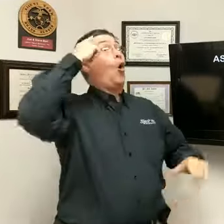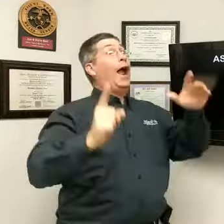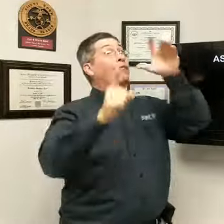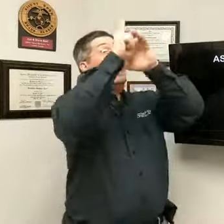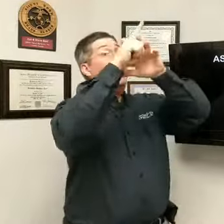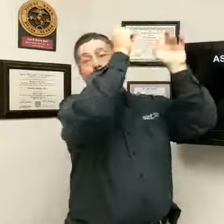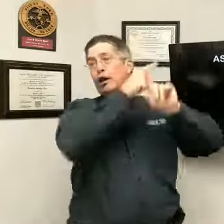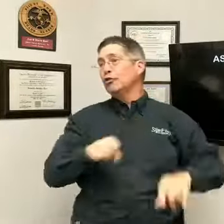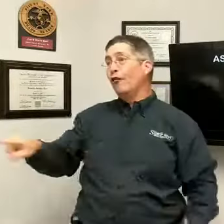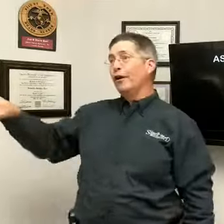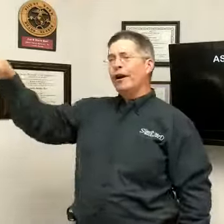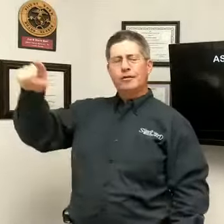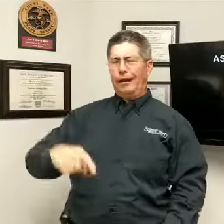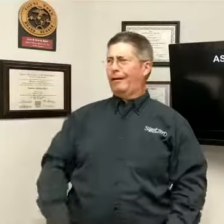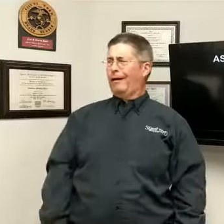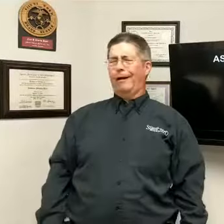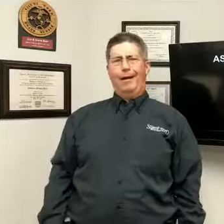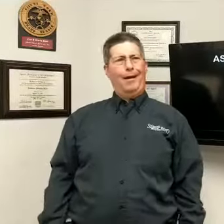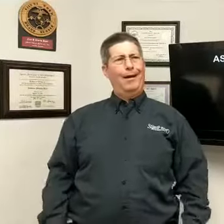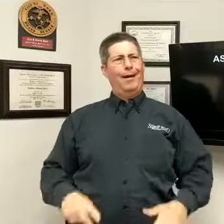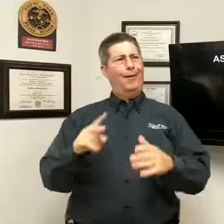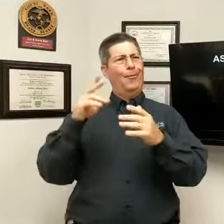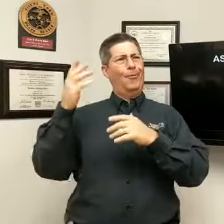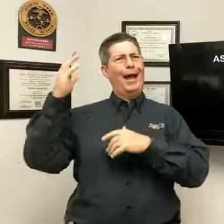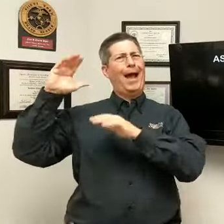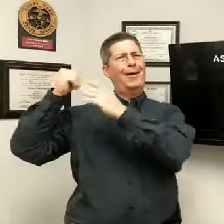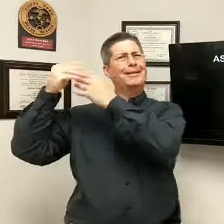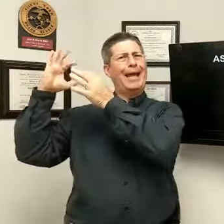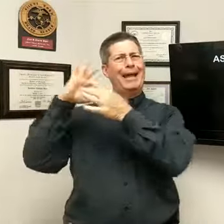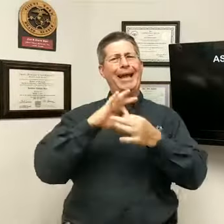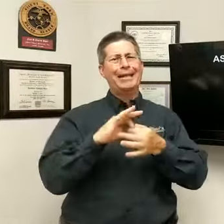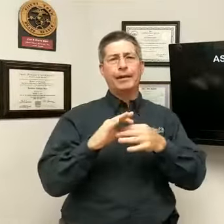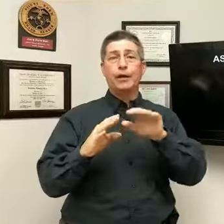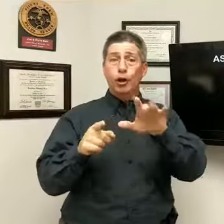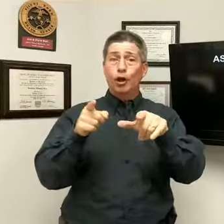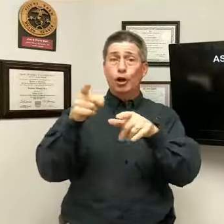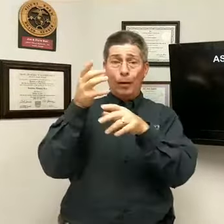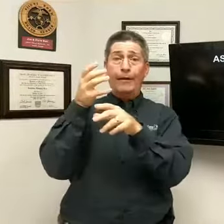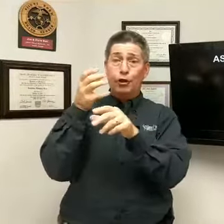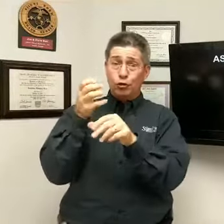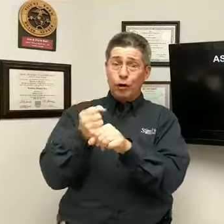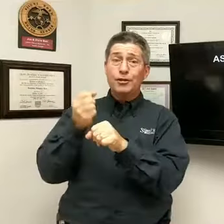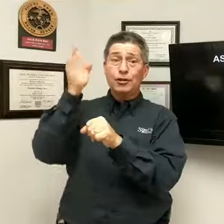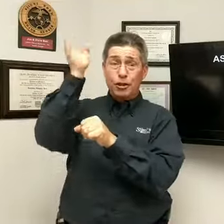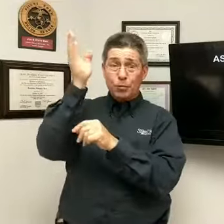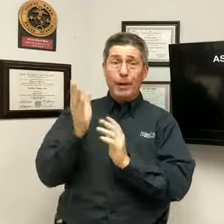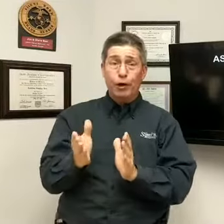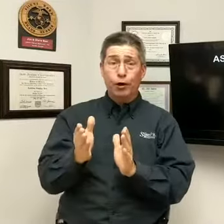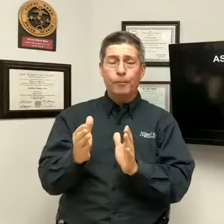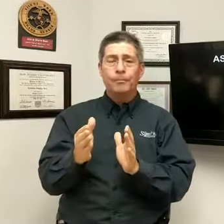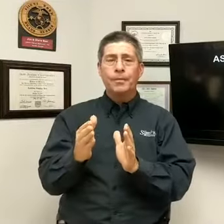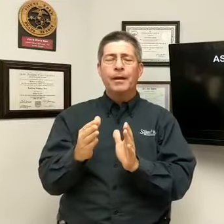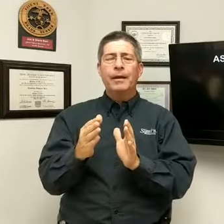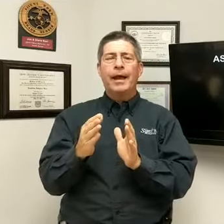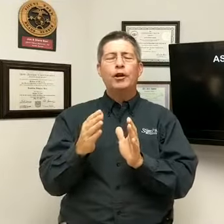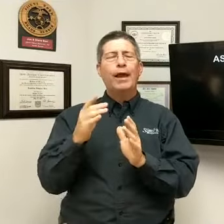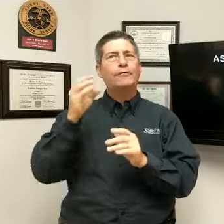have an idea, and it goes over here. It's like, oh, how is that connected? You have to trust the speaker, and you have to